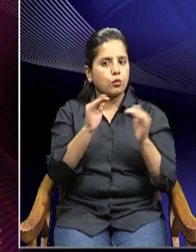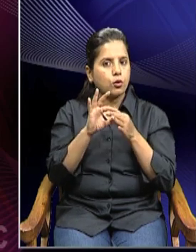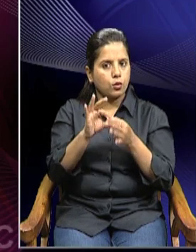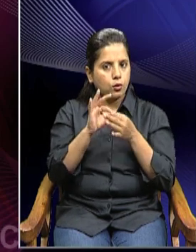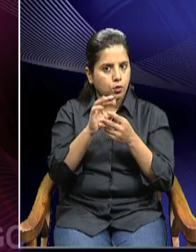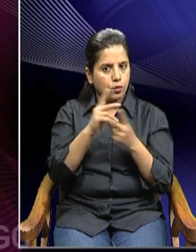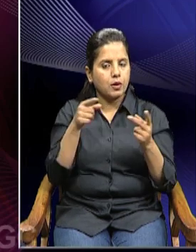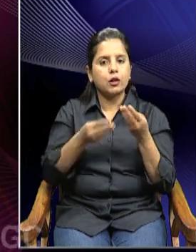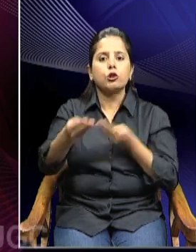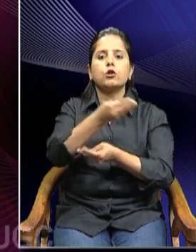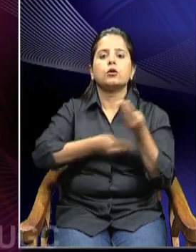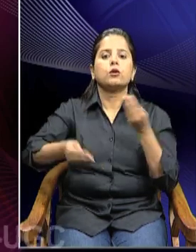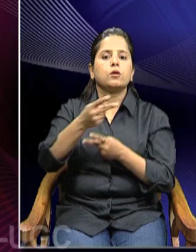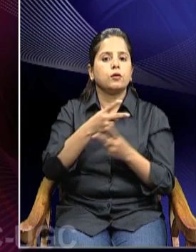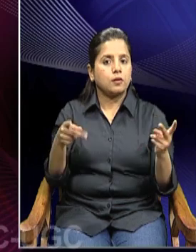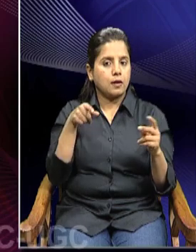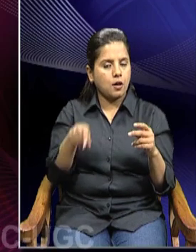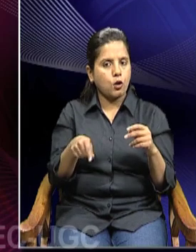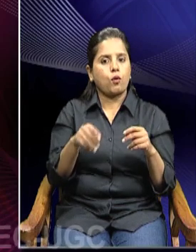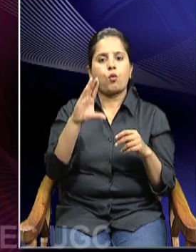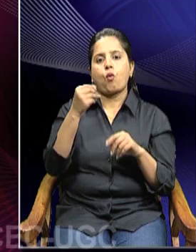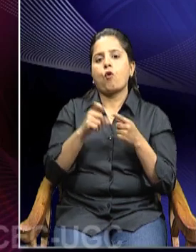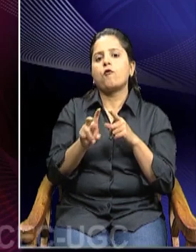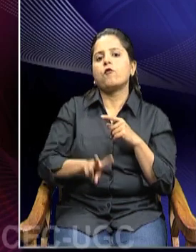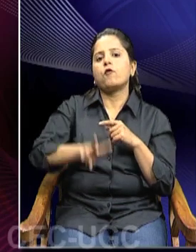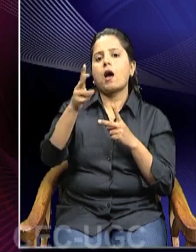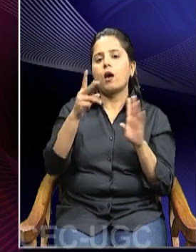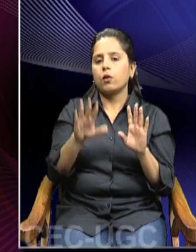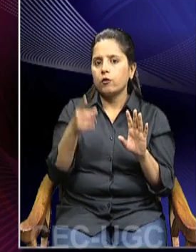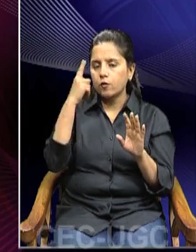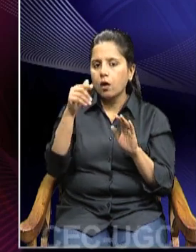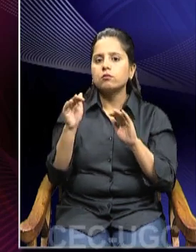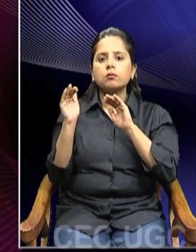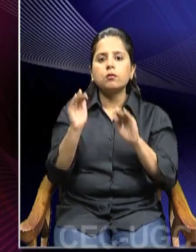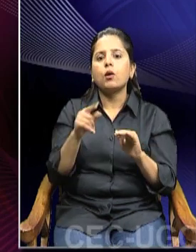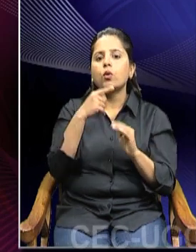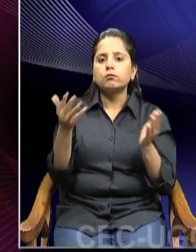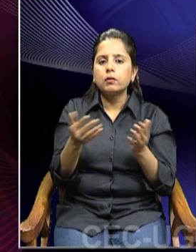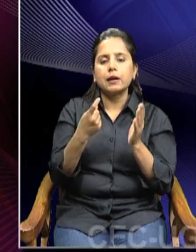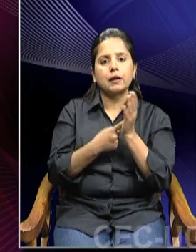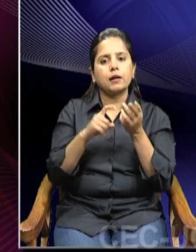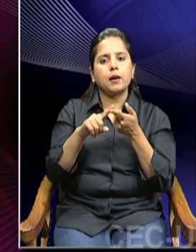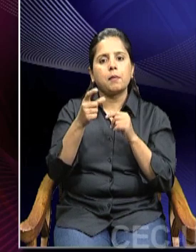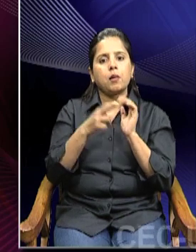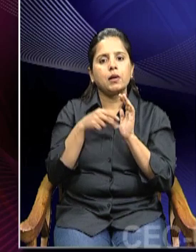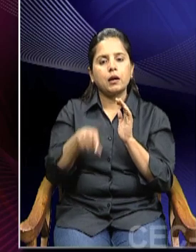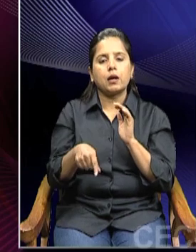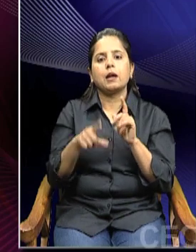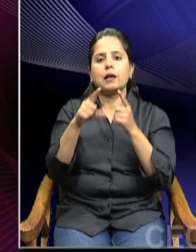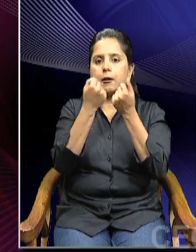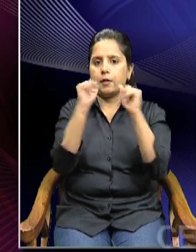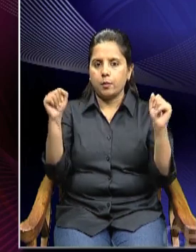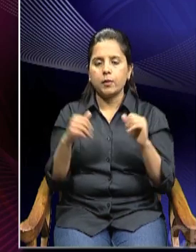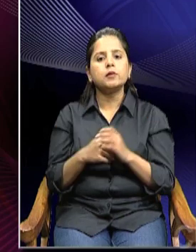and exchange are the core values promoted by Republican liberals.